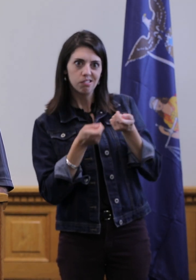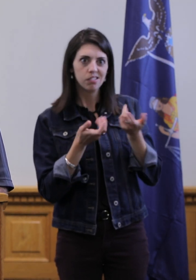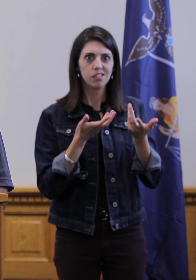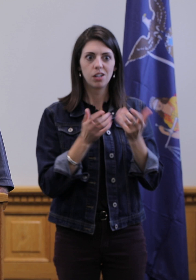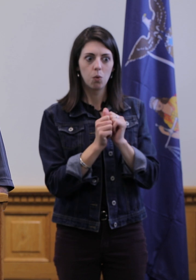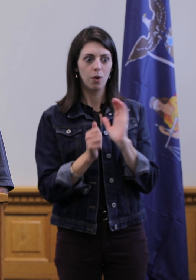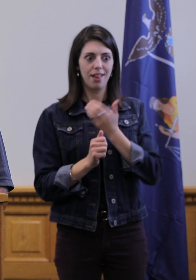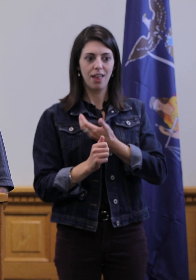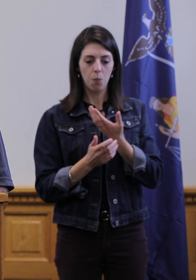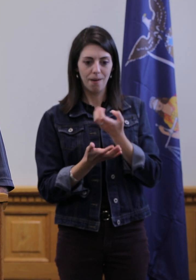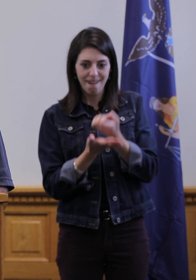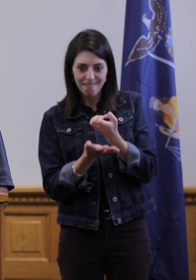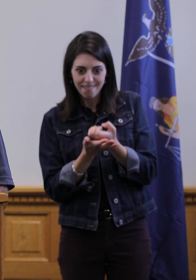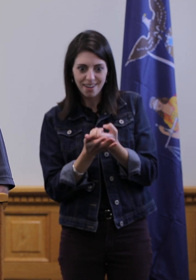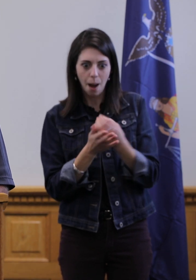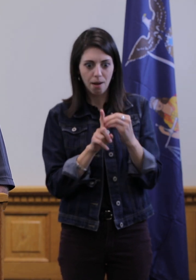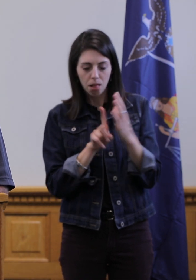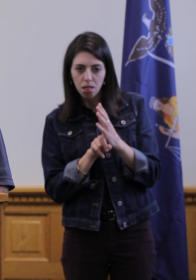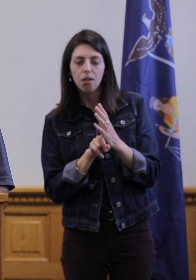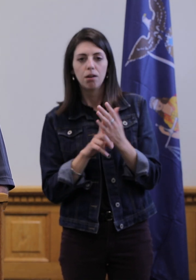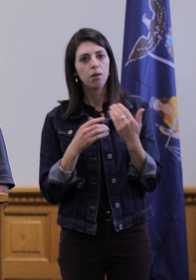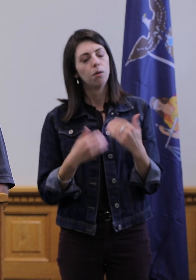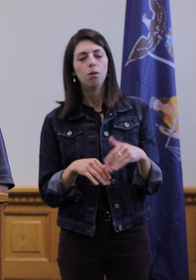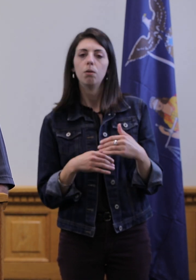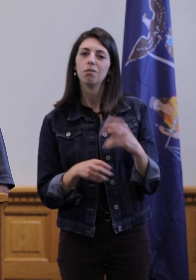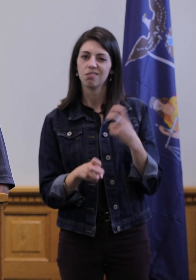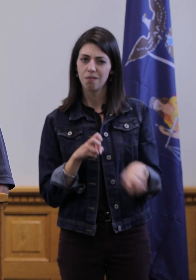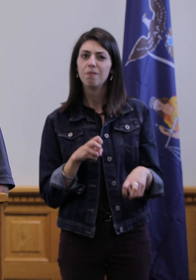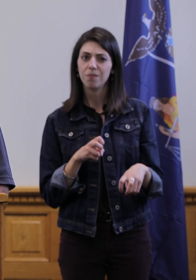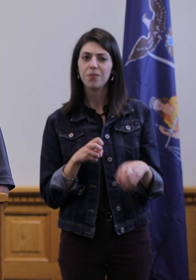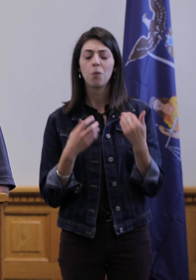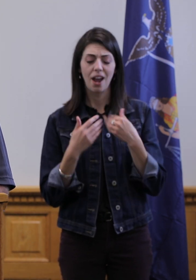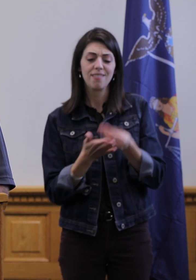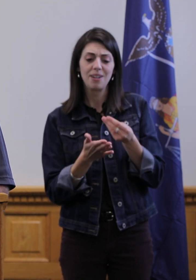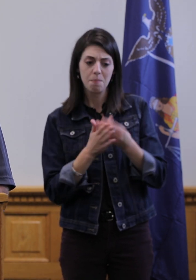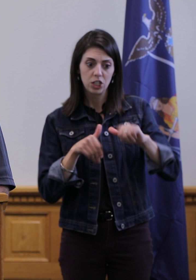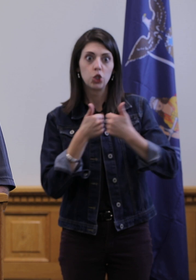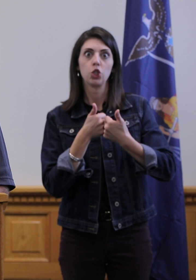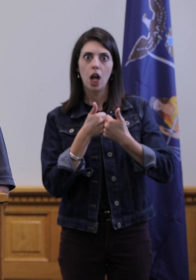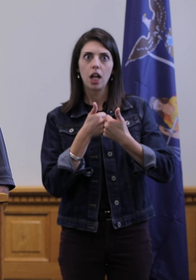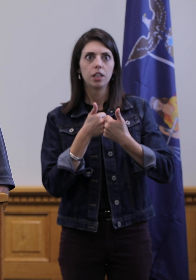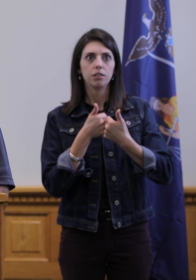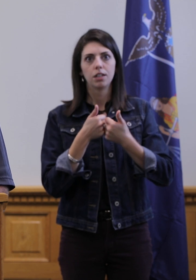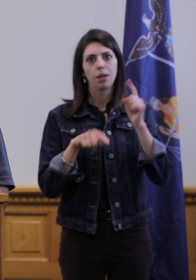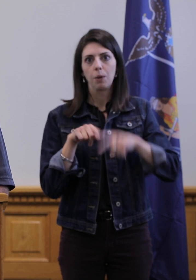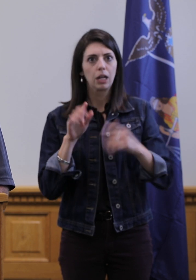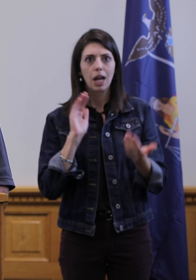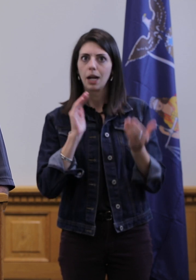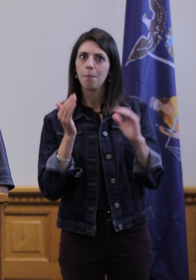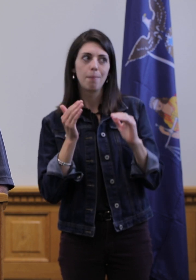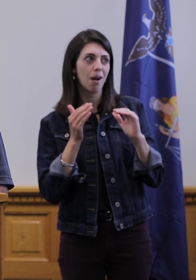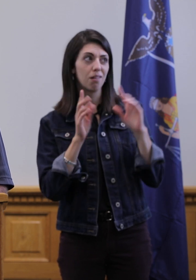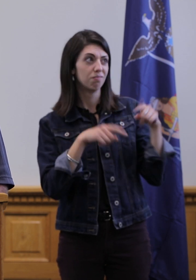fiscal impact on our county budget. We're facing a fiscal challenge unlike anything we faced in the past 17